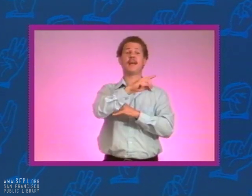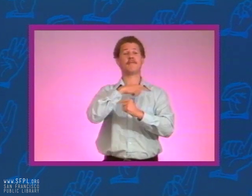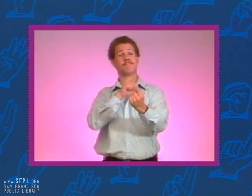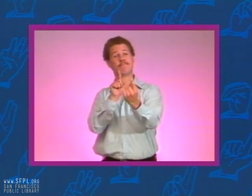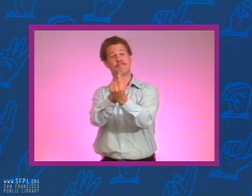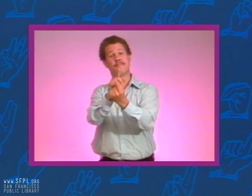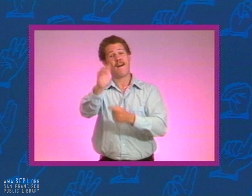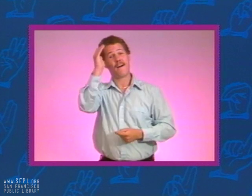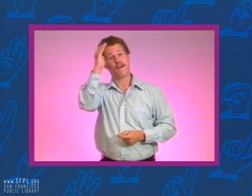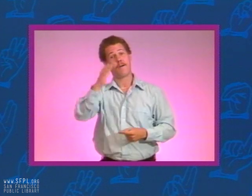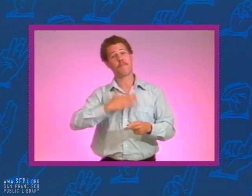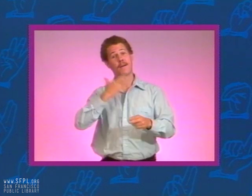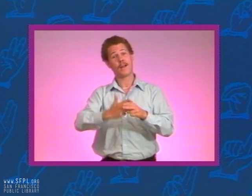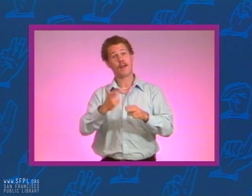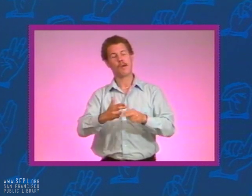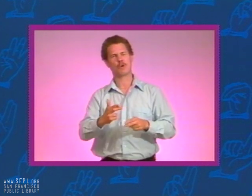is," would look something like this.